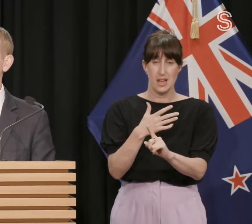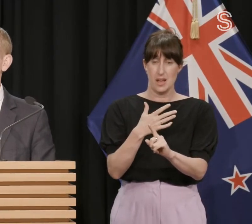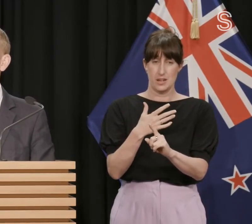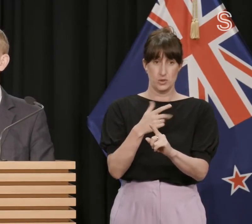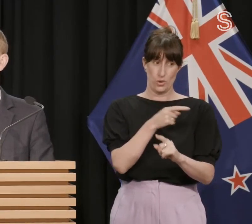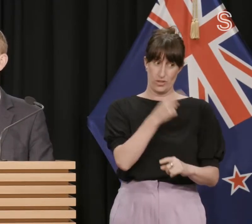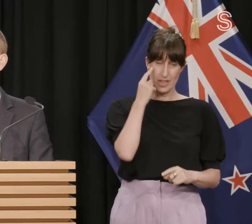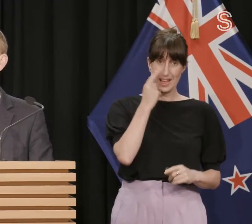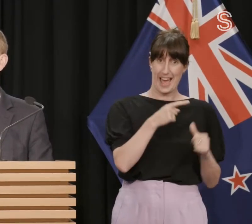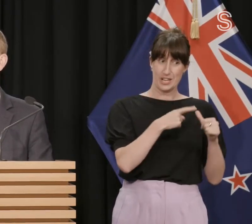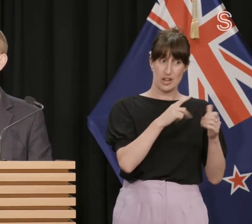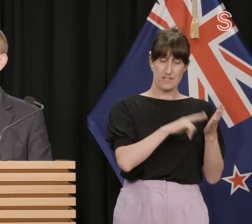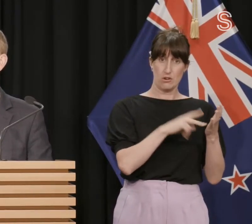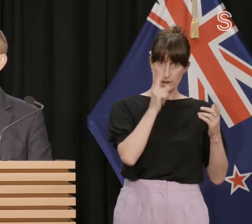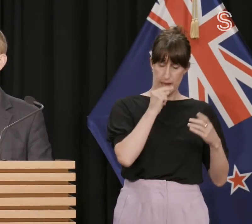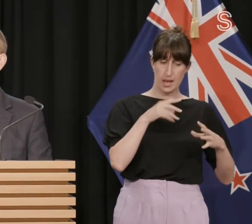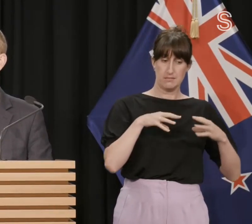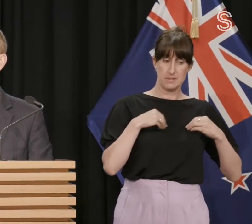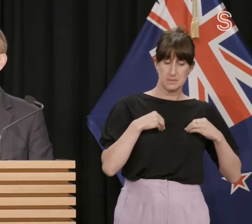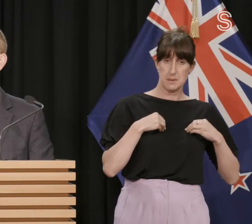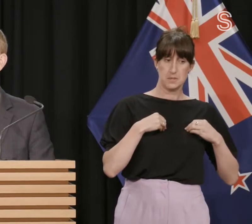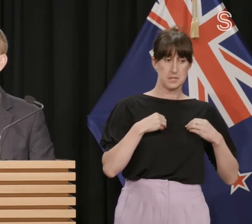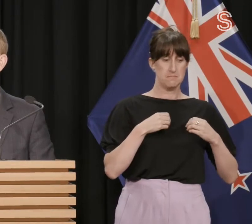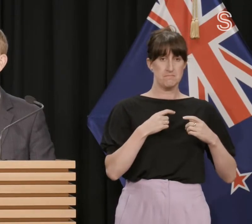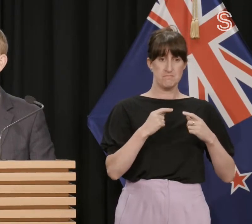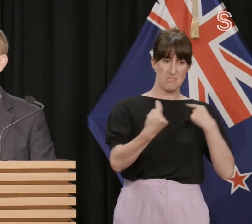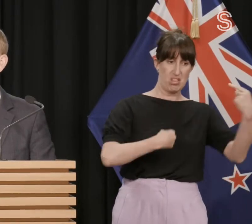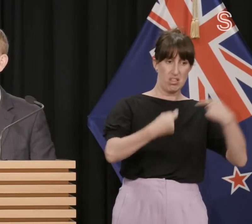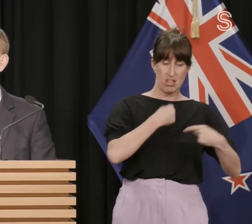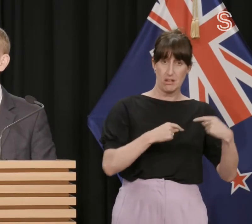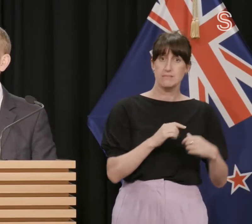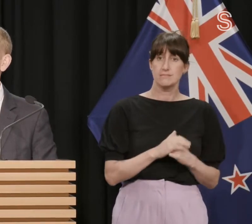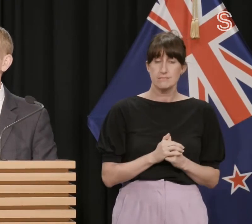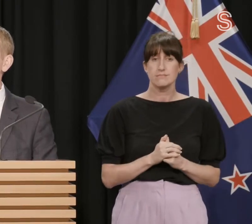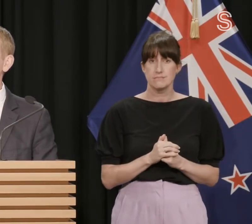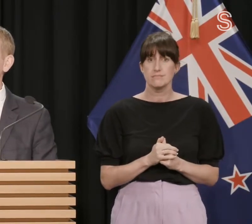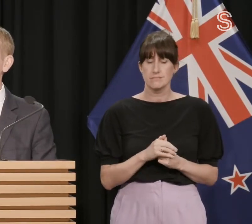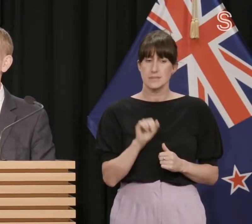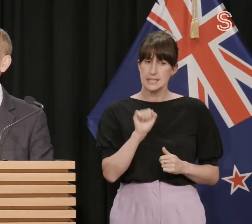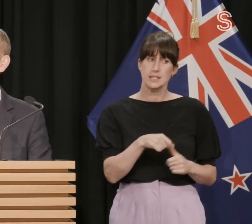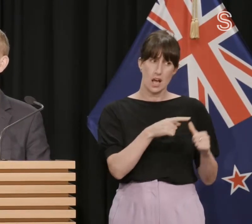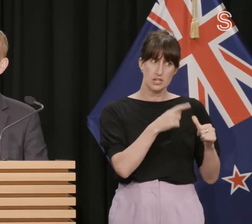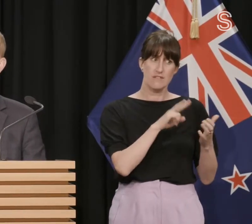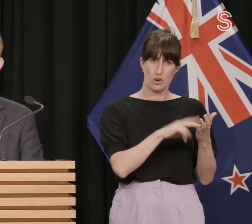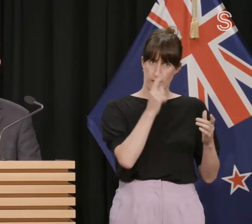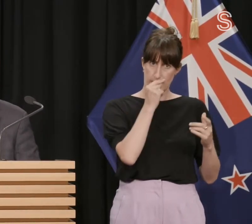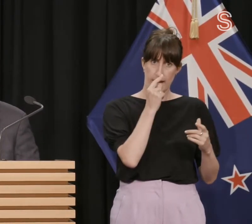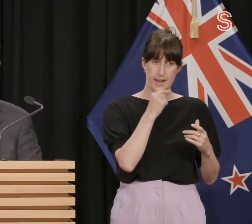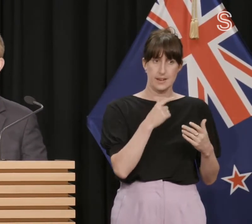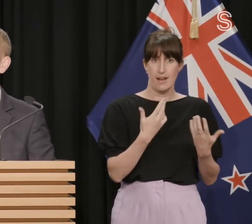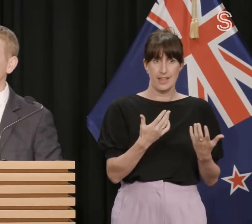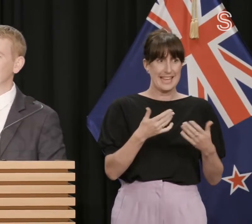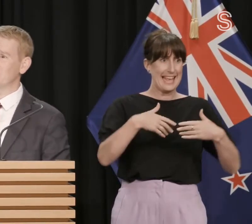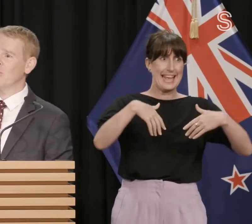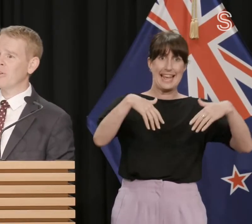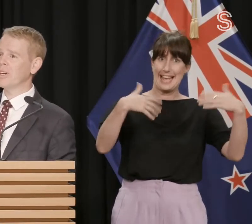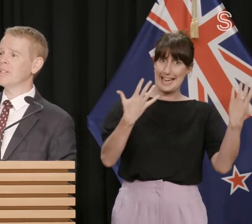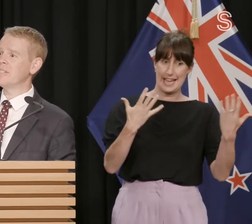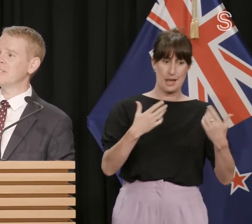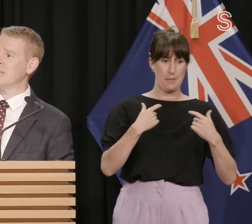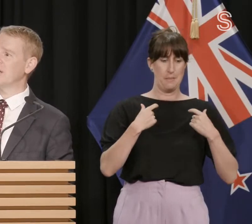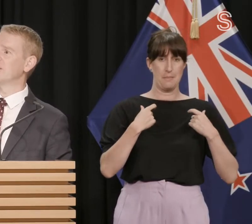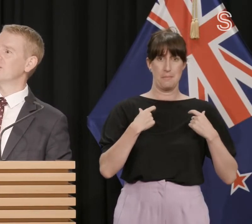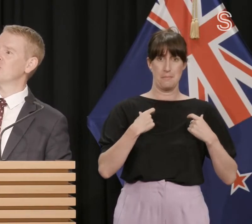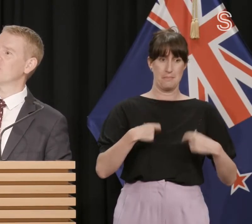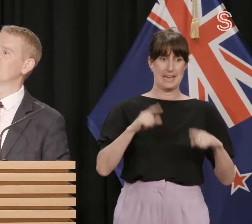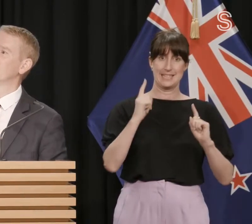do. And I don't think there's ever been any Minister of Health that hasn't taken quite a lot of flack. It tends to be in the job description. Speaking as a former Minister of Health, I can